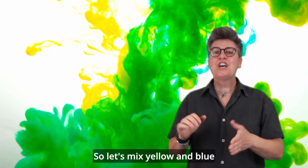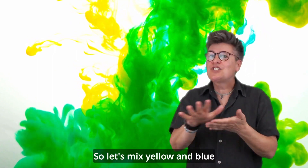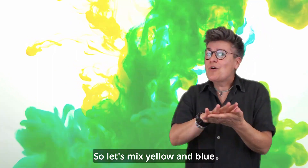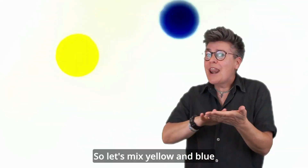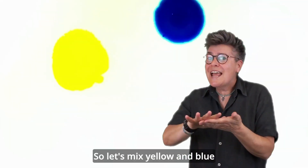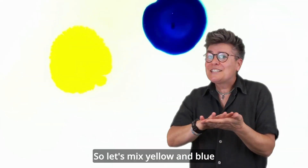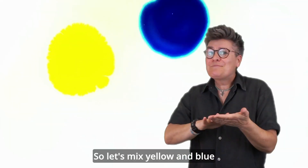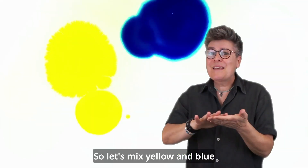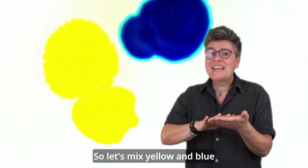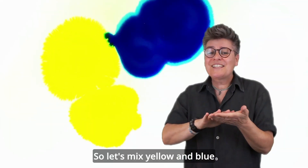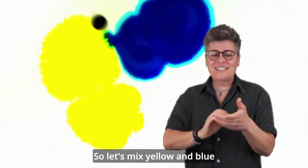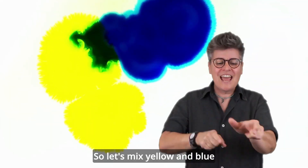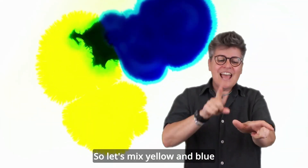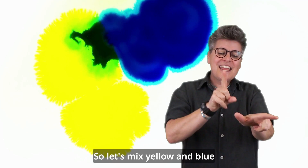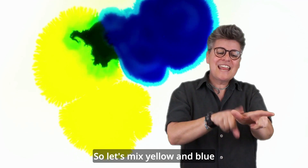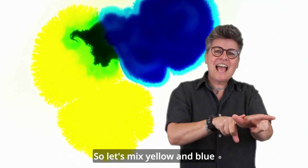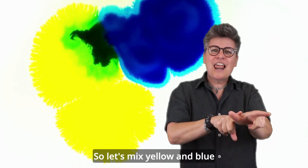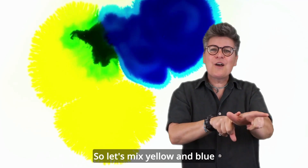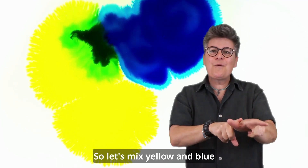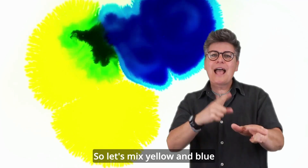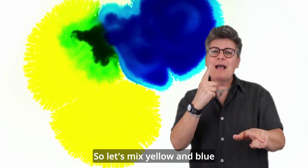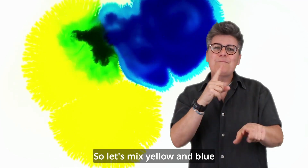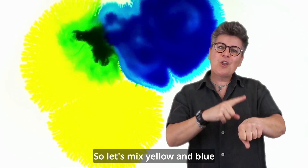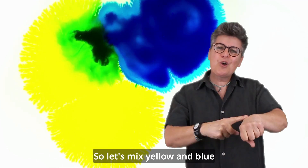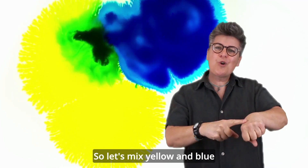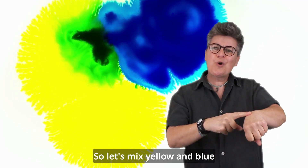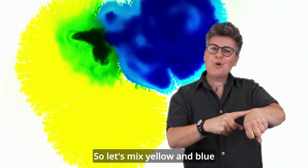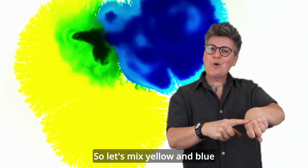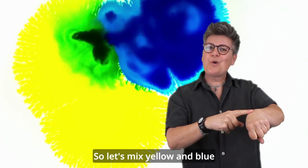So let's mix yellow and blue.